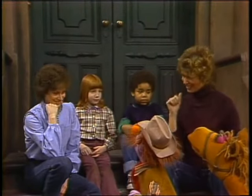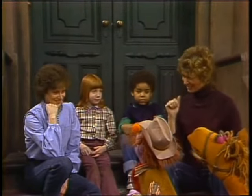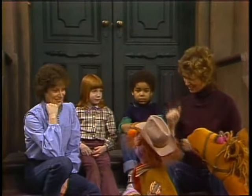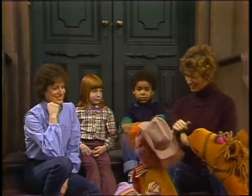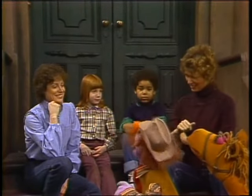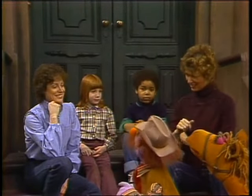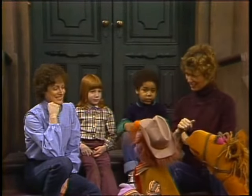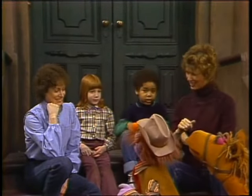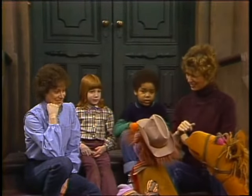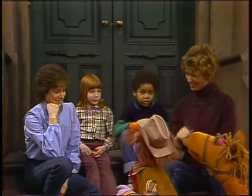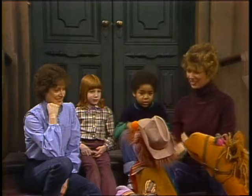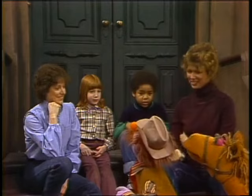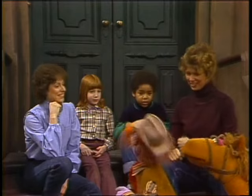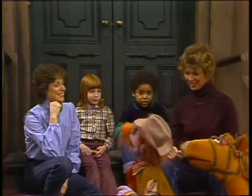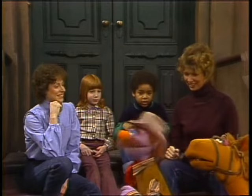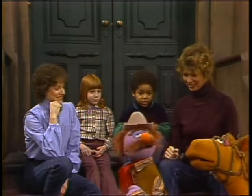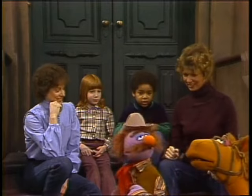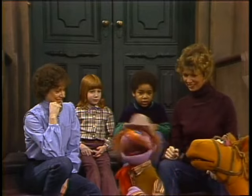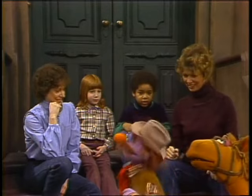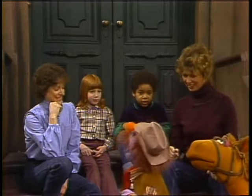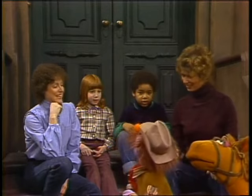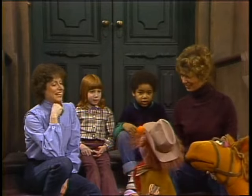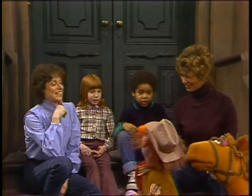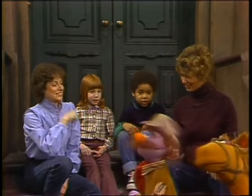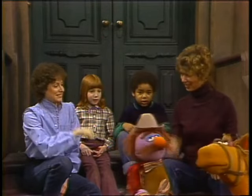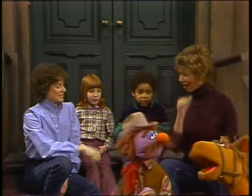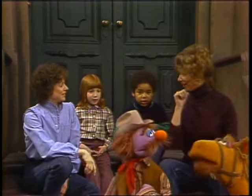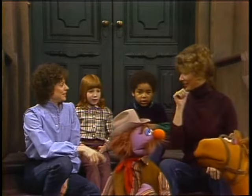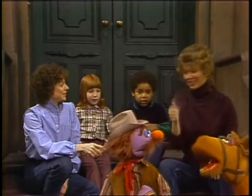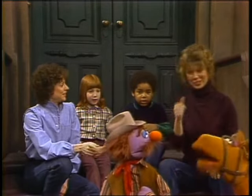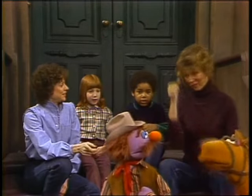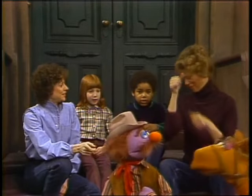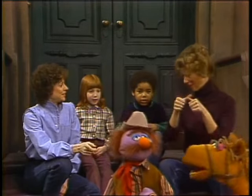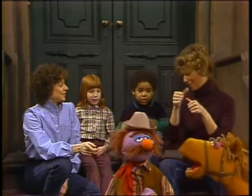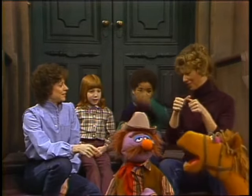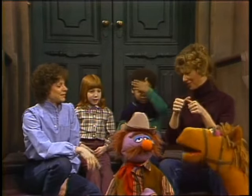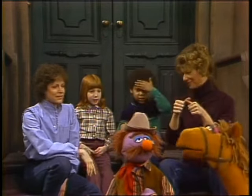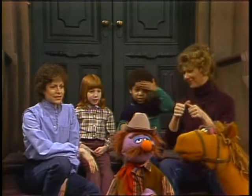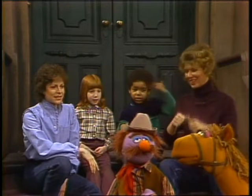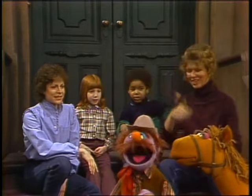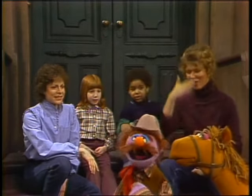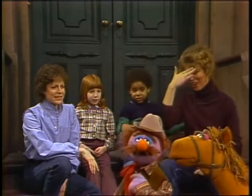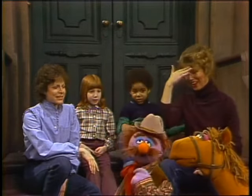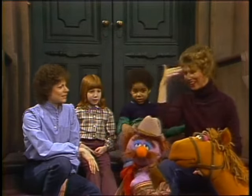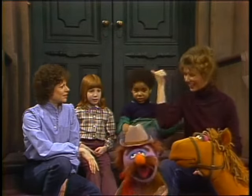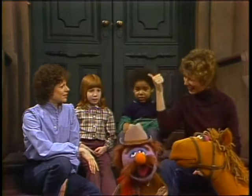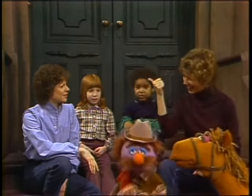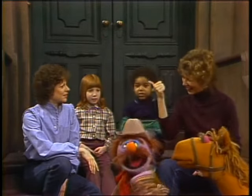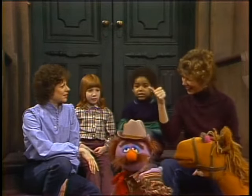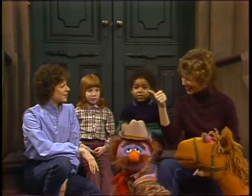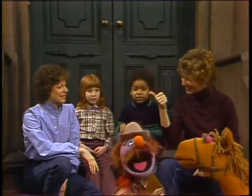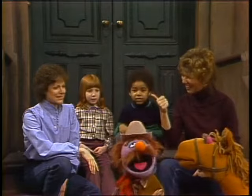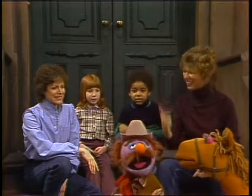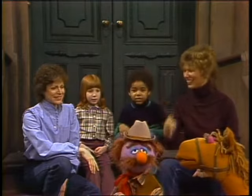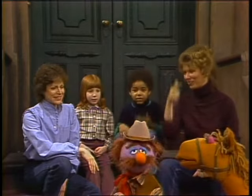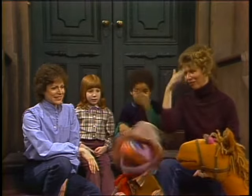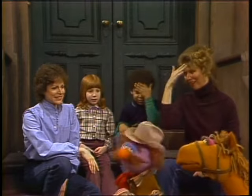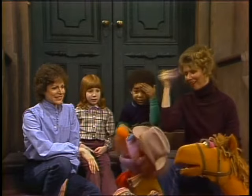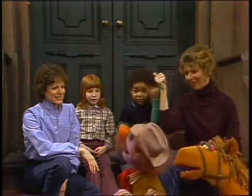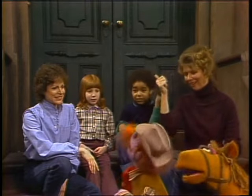You remember it? Yeah. Well, I don't. It's forget. Oh, yeah, I forgot. How do you do